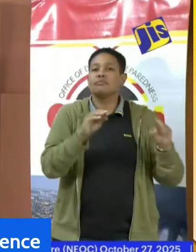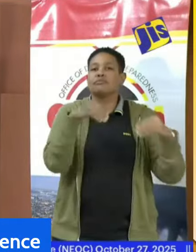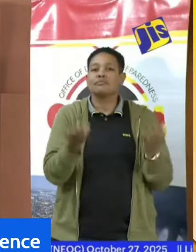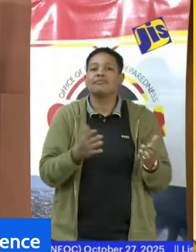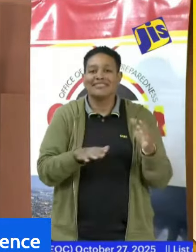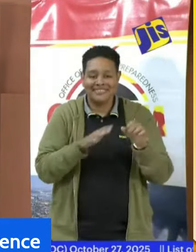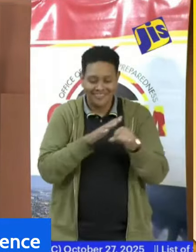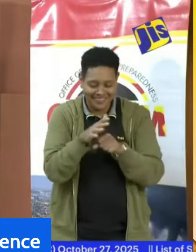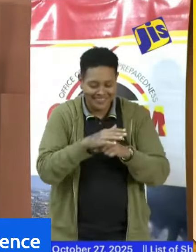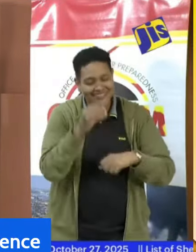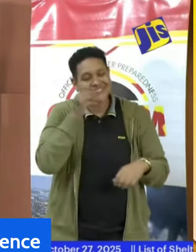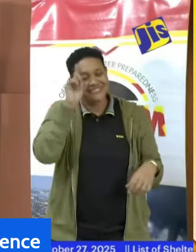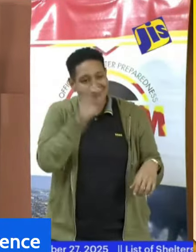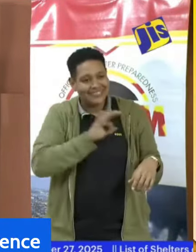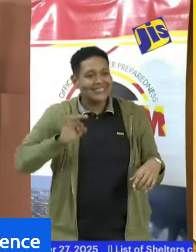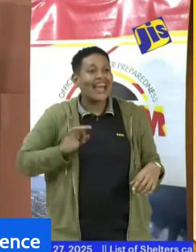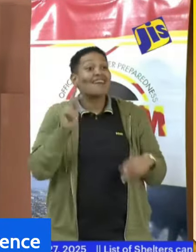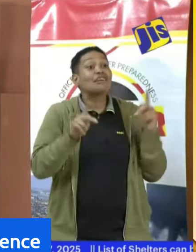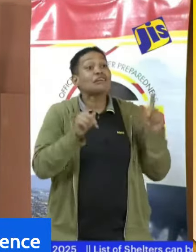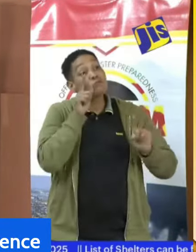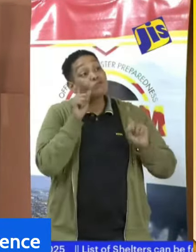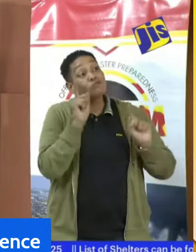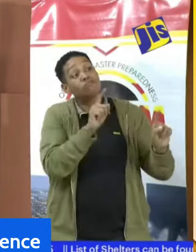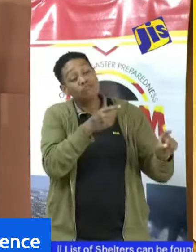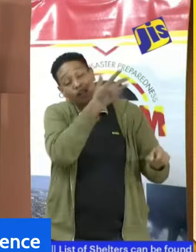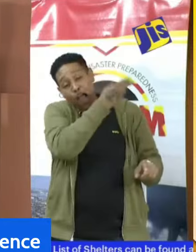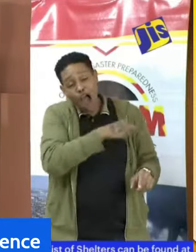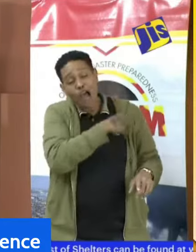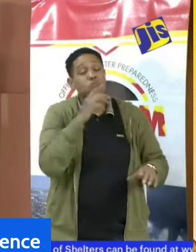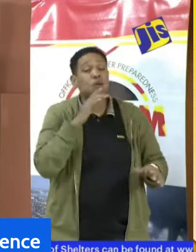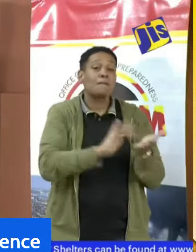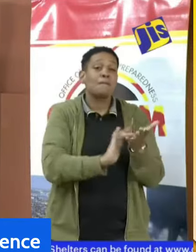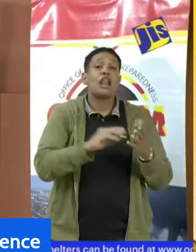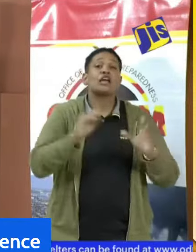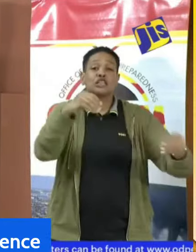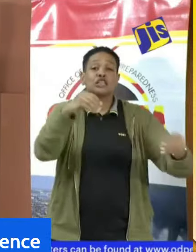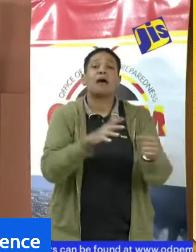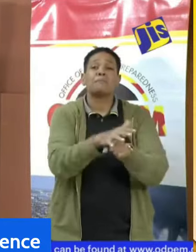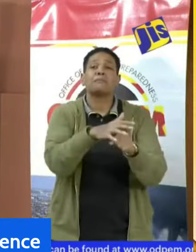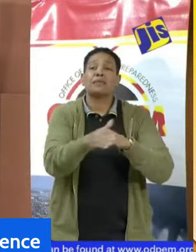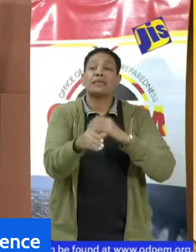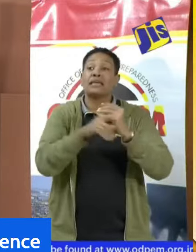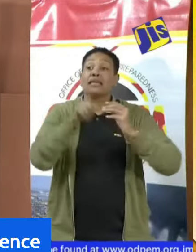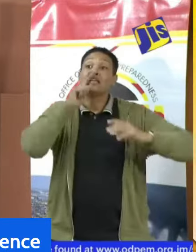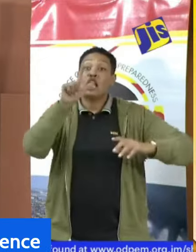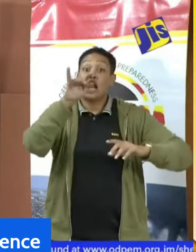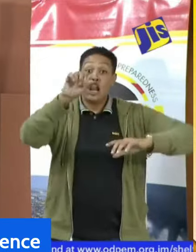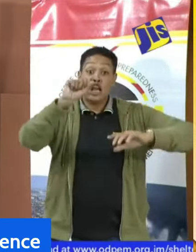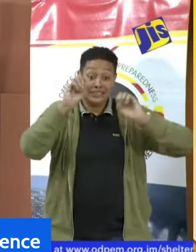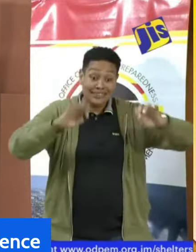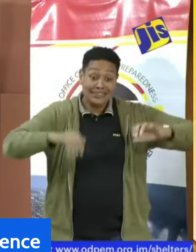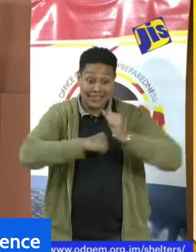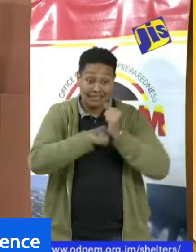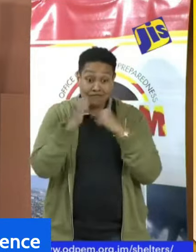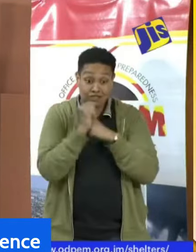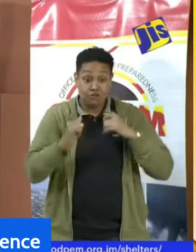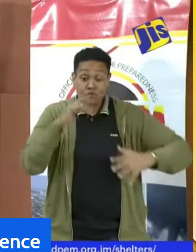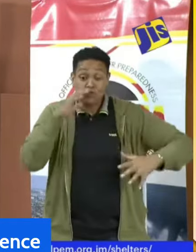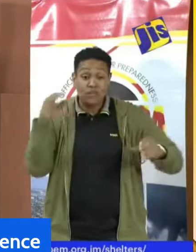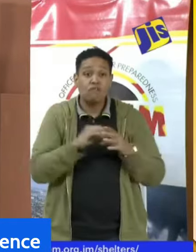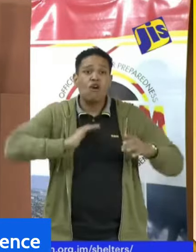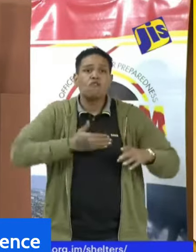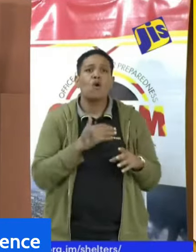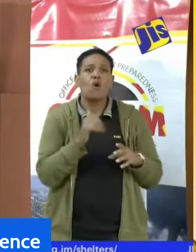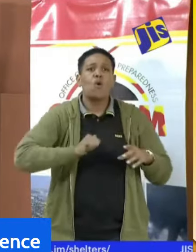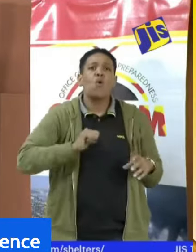both for staff and patient, adequate medical supplies, a logistics infrastructure which involves our